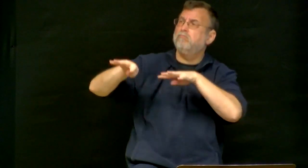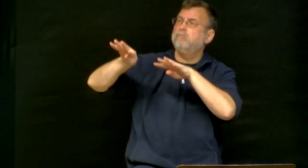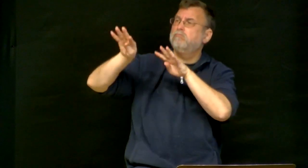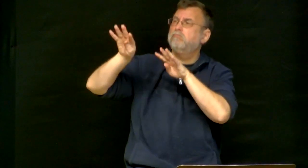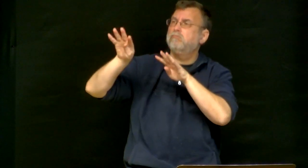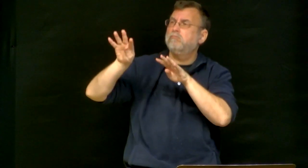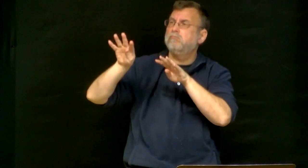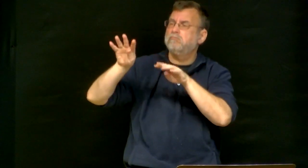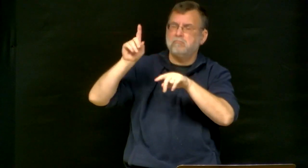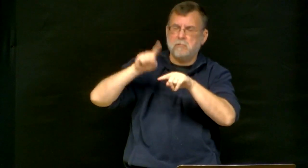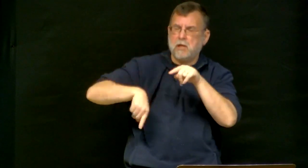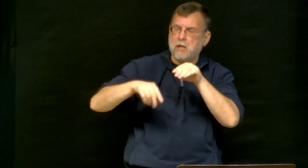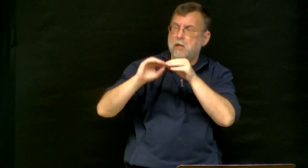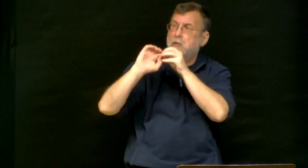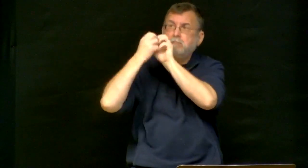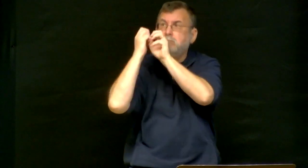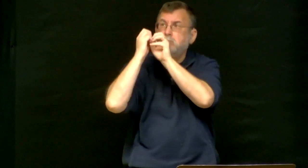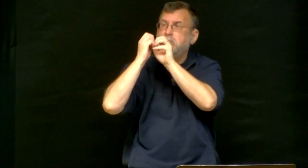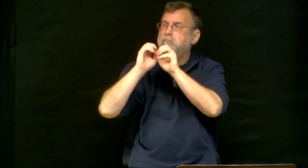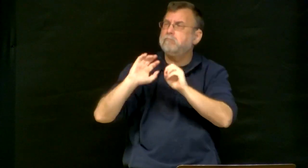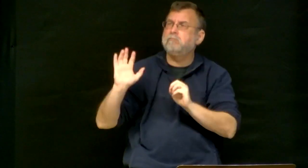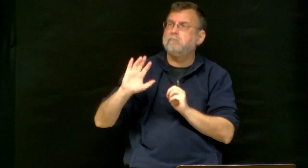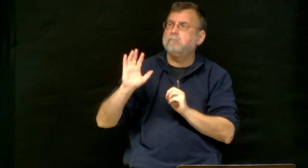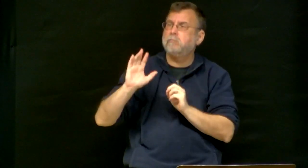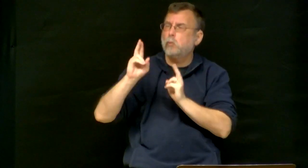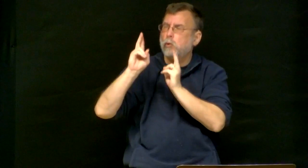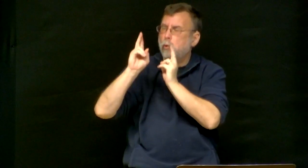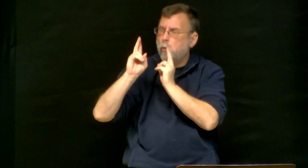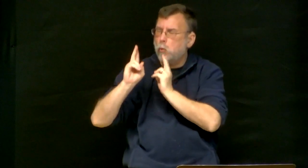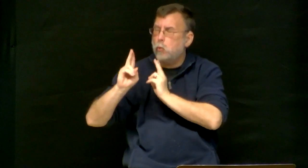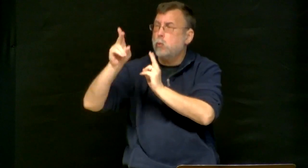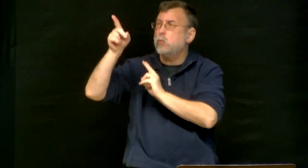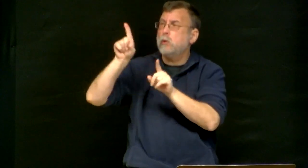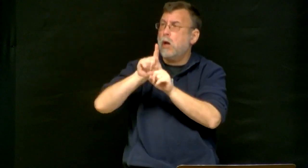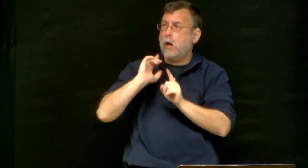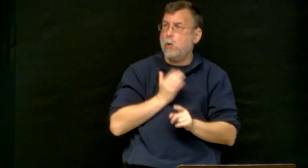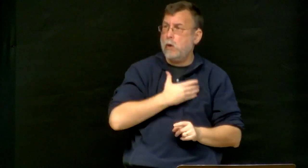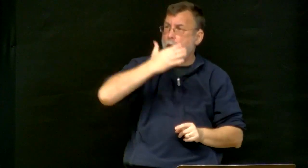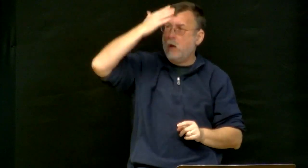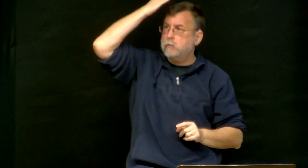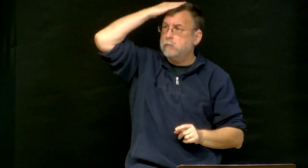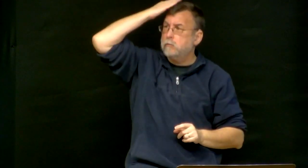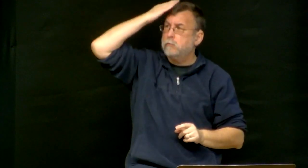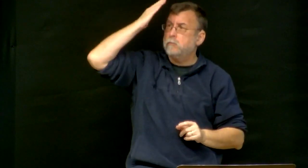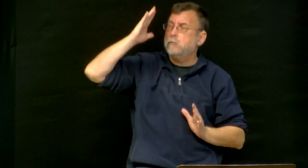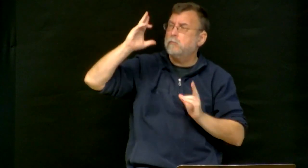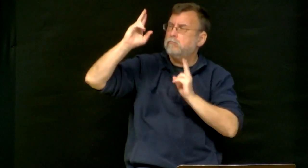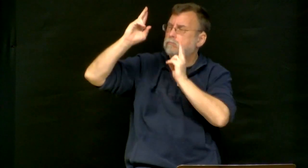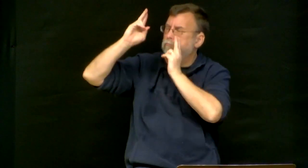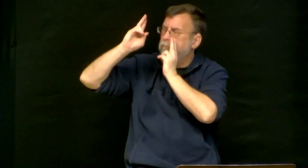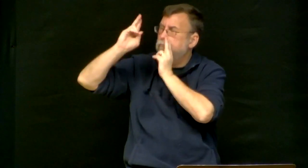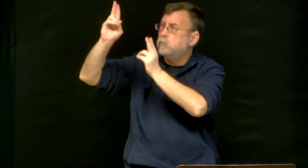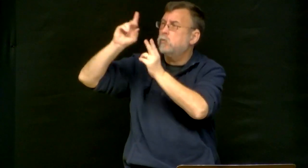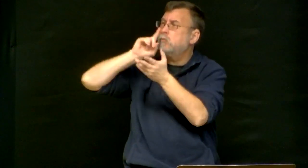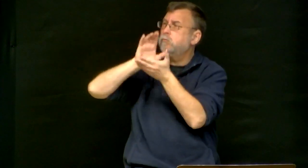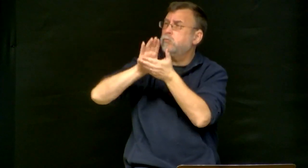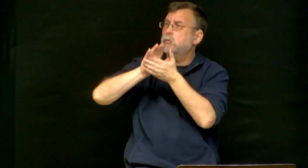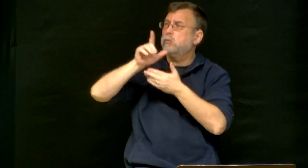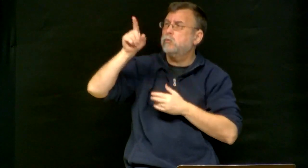And we look to you. We look up to you. And we can't have our squabbles. We honor you. You are the top